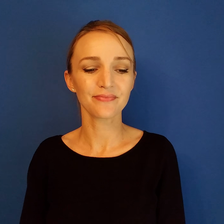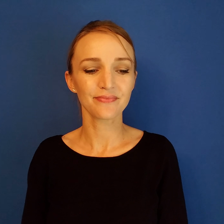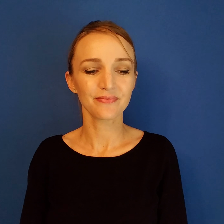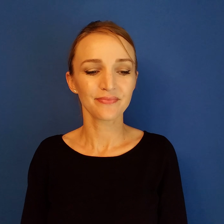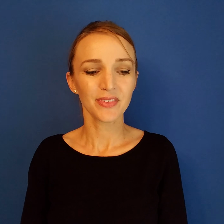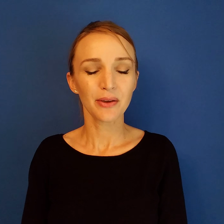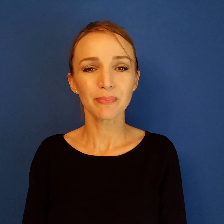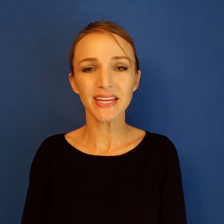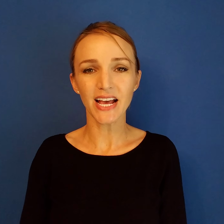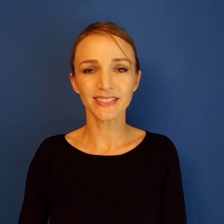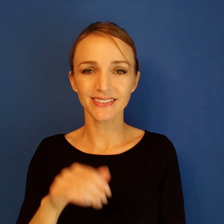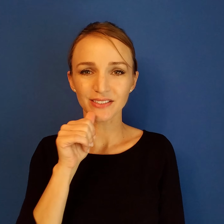Peanuts.